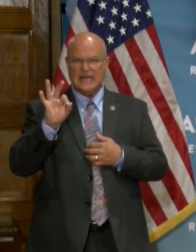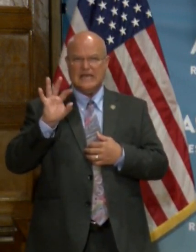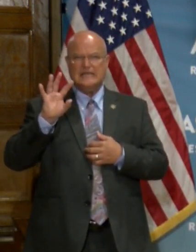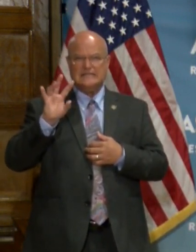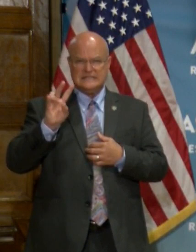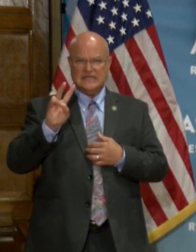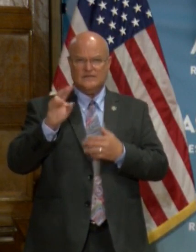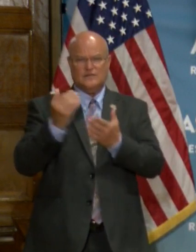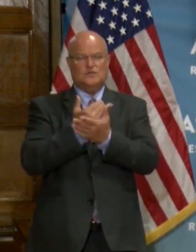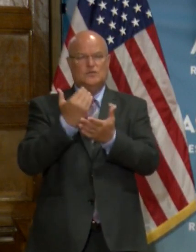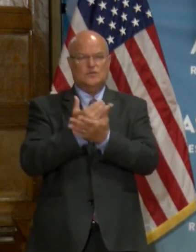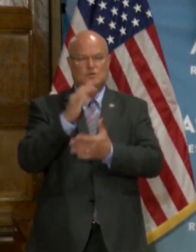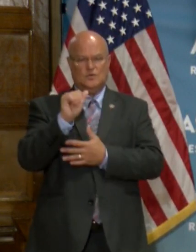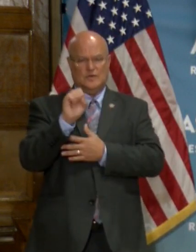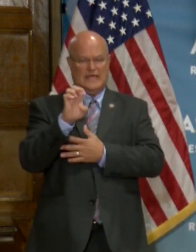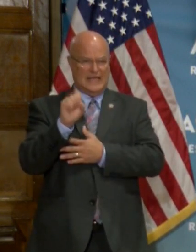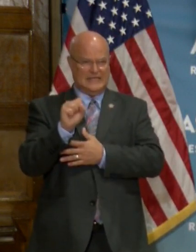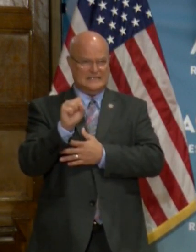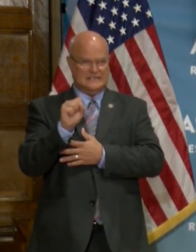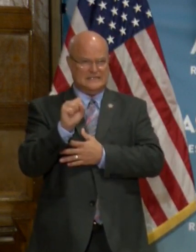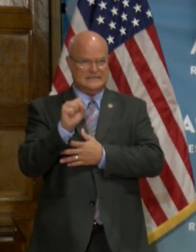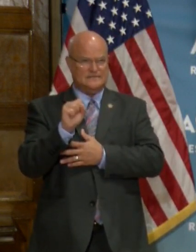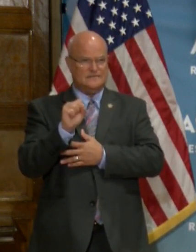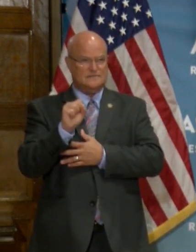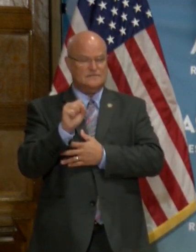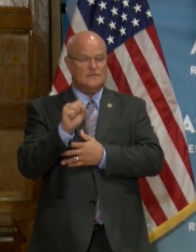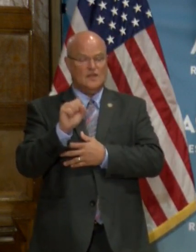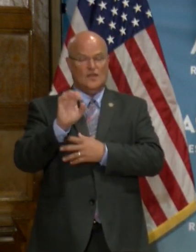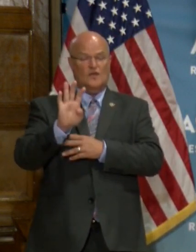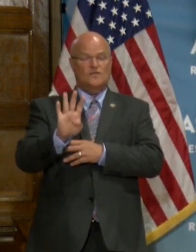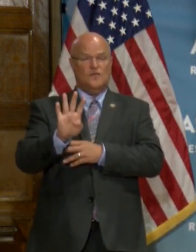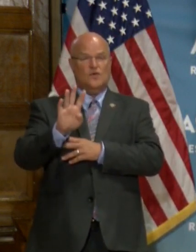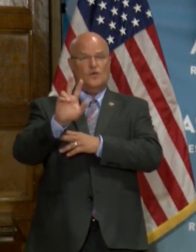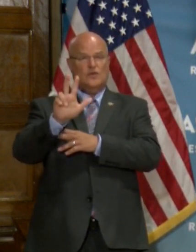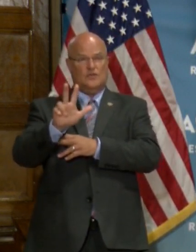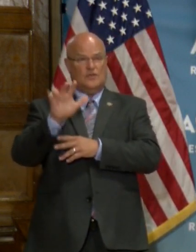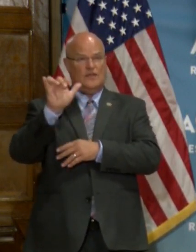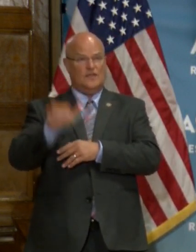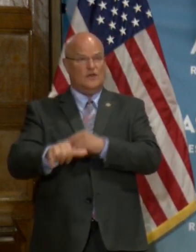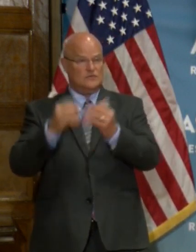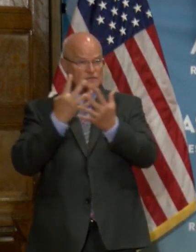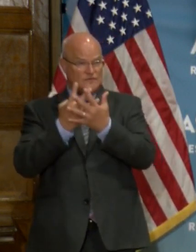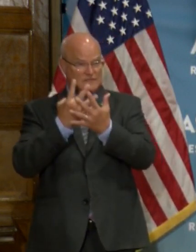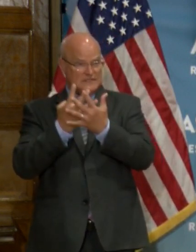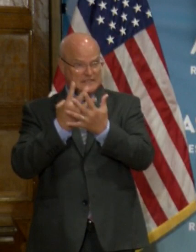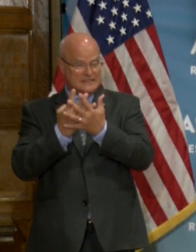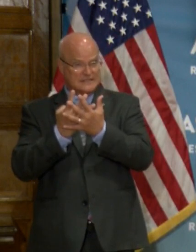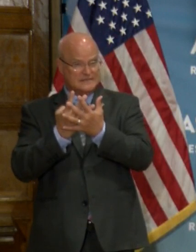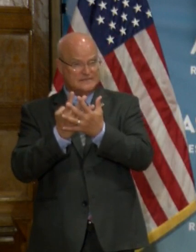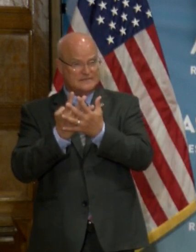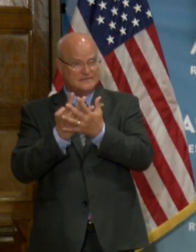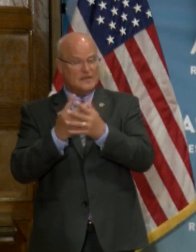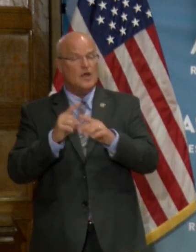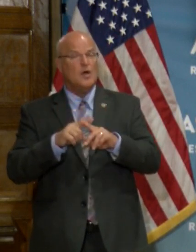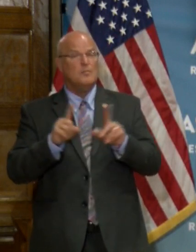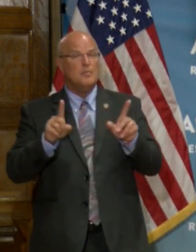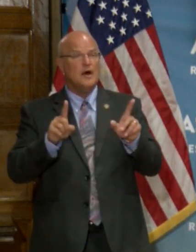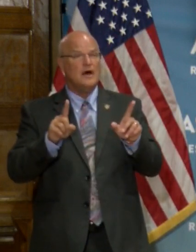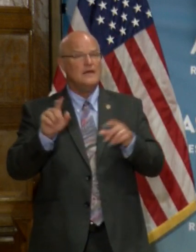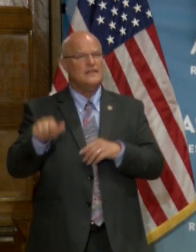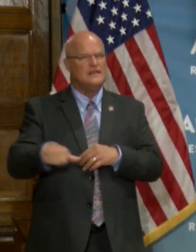697 new cases since yesterday. At least 43 of those were in correctional facilities, but there's